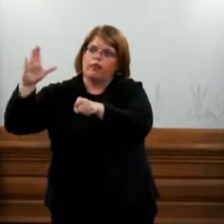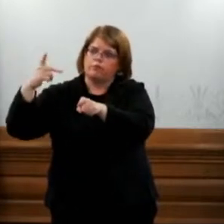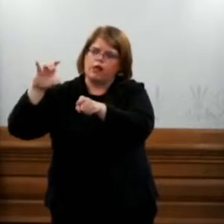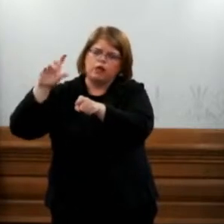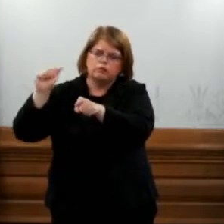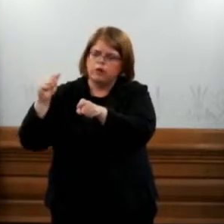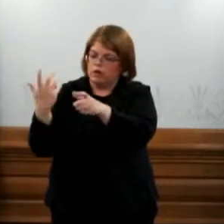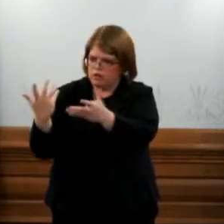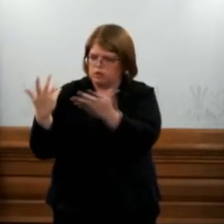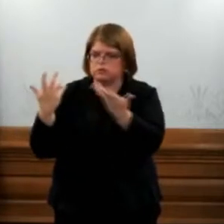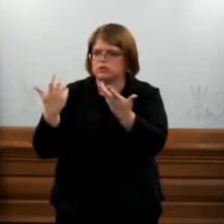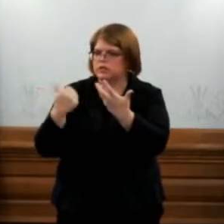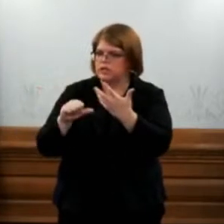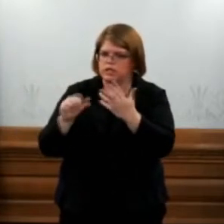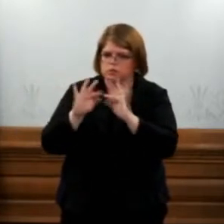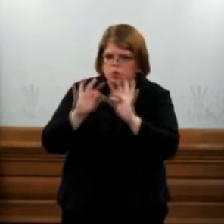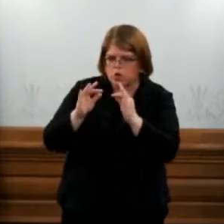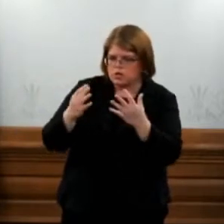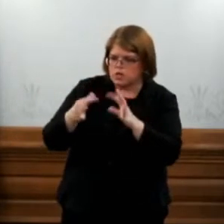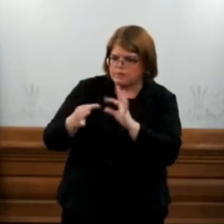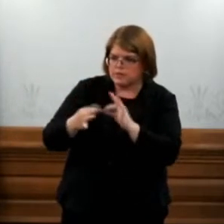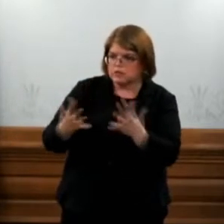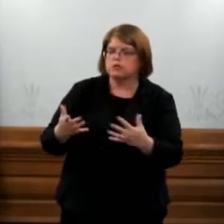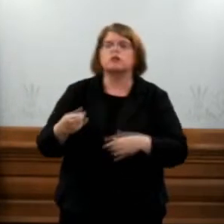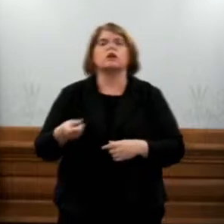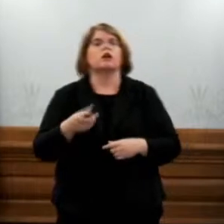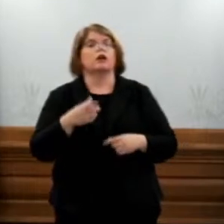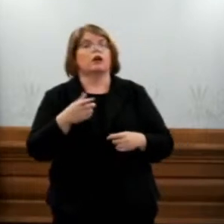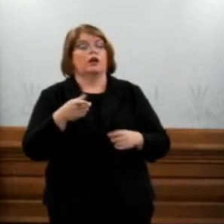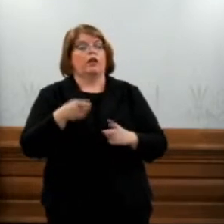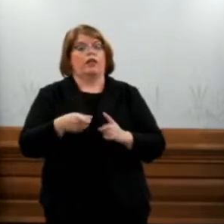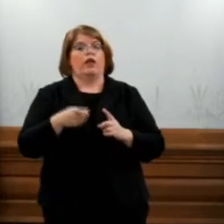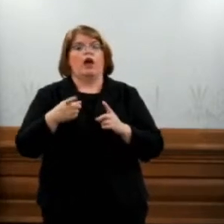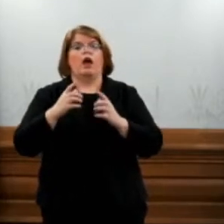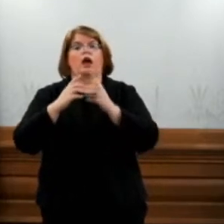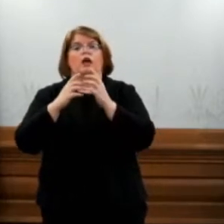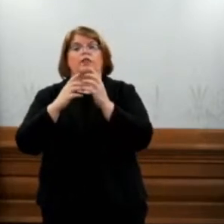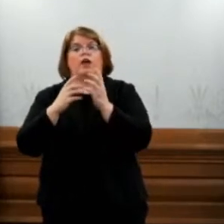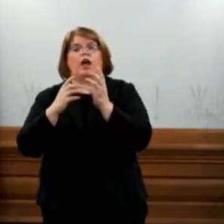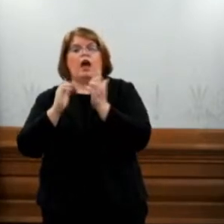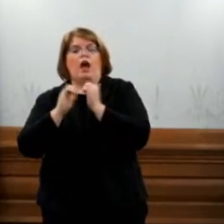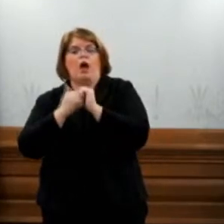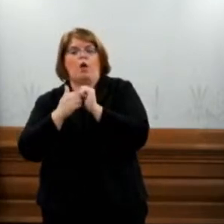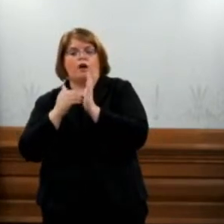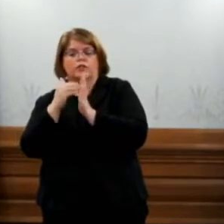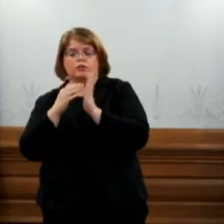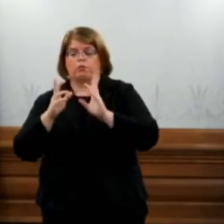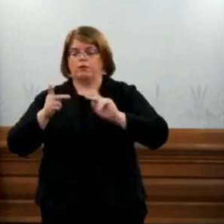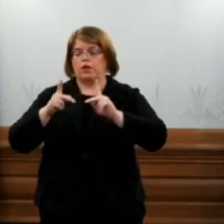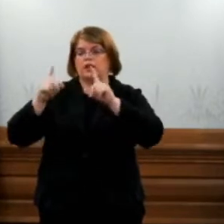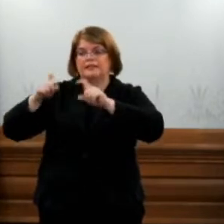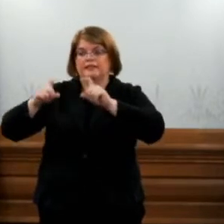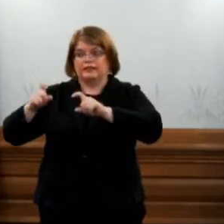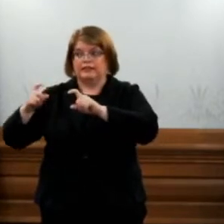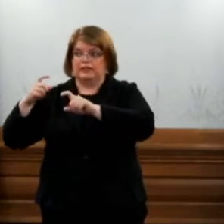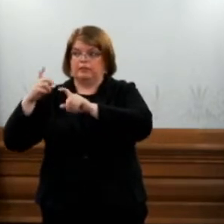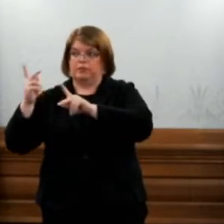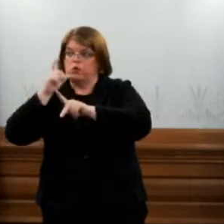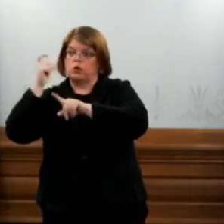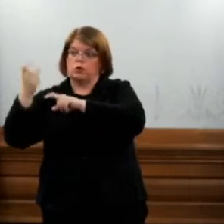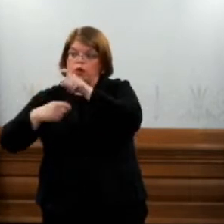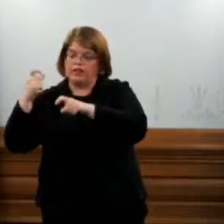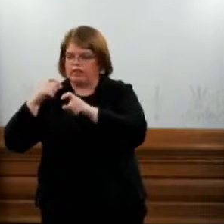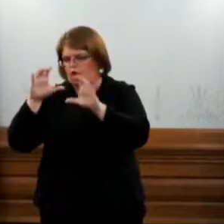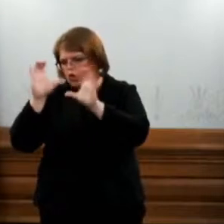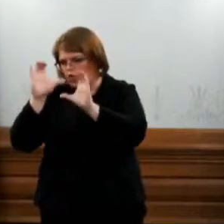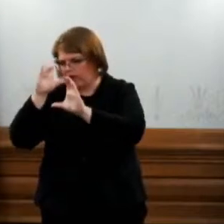think initially on your last point about the seroprevalence, when people are testing donors and they're looking for antibodies and they don't have